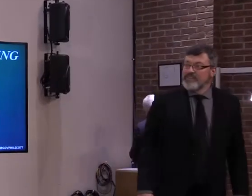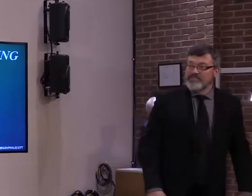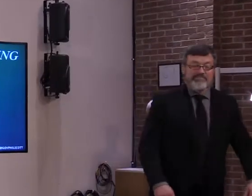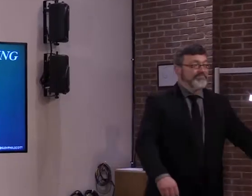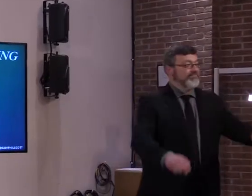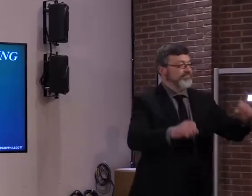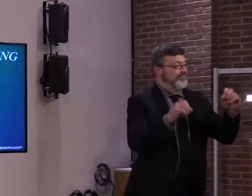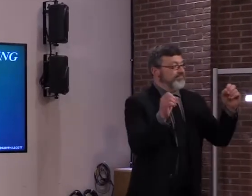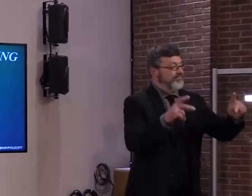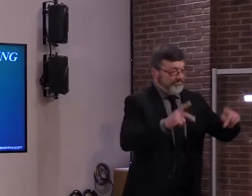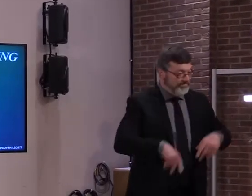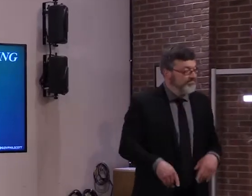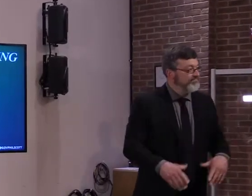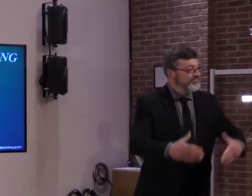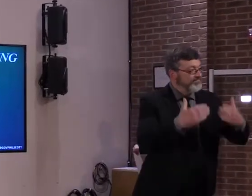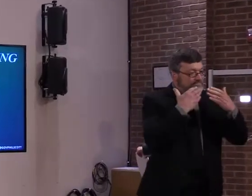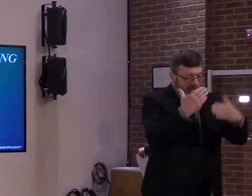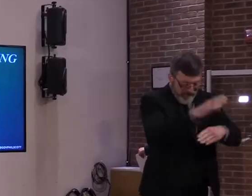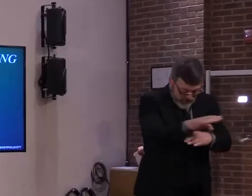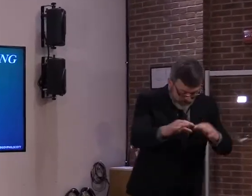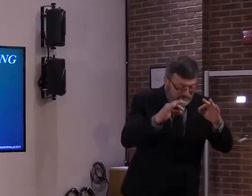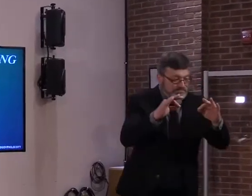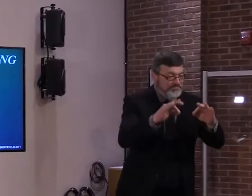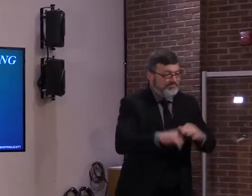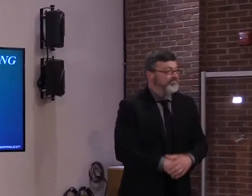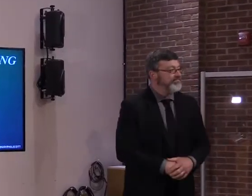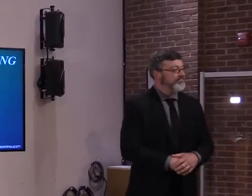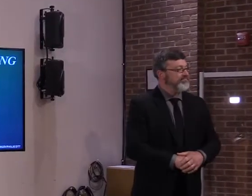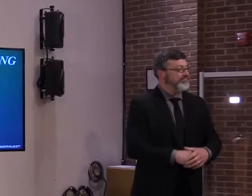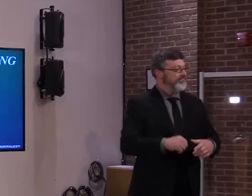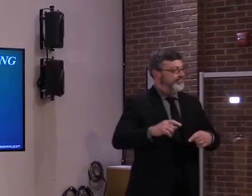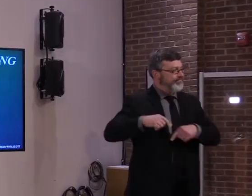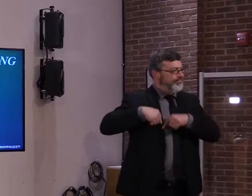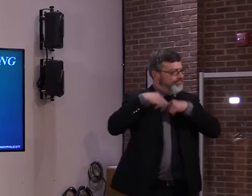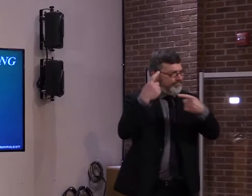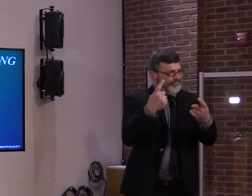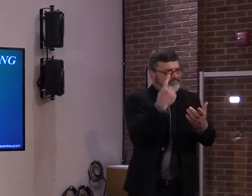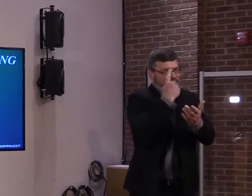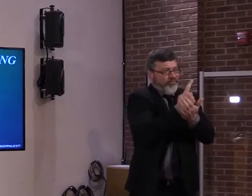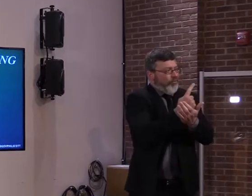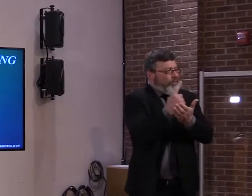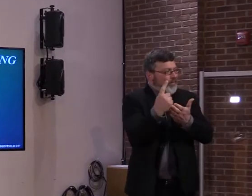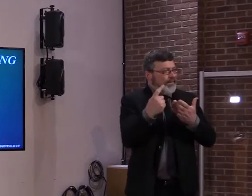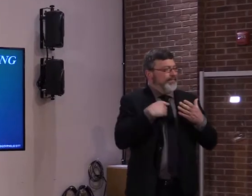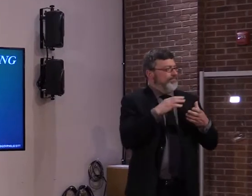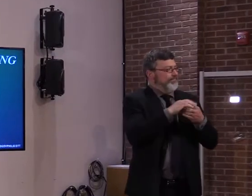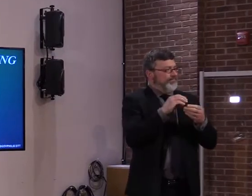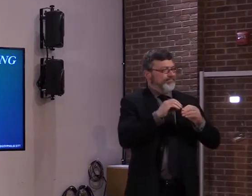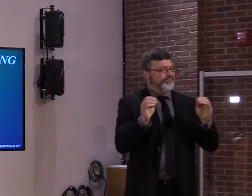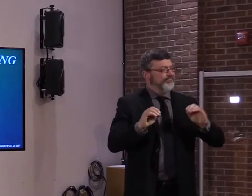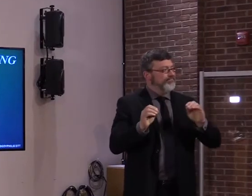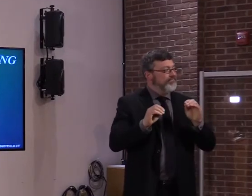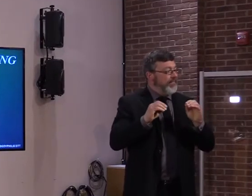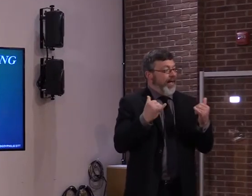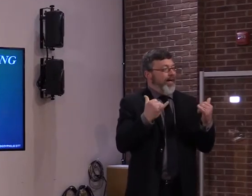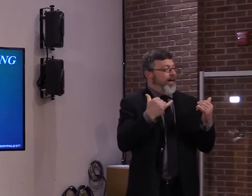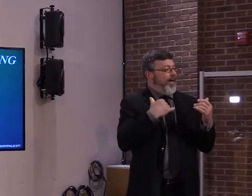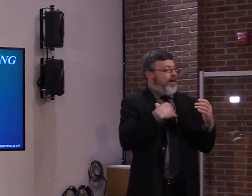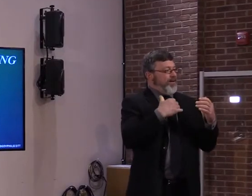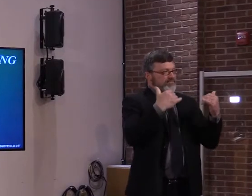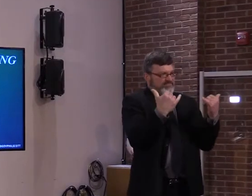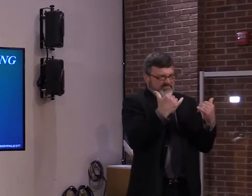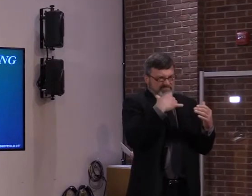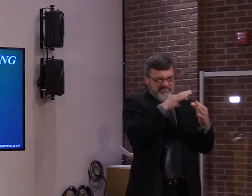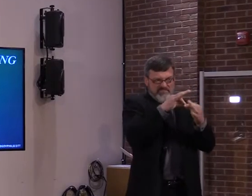Good afternoon. It's now been more than a week since we celebrated our important milestone of 80% of eligible